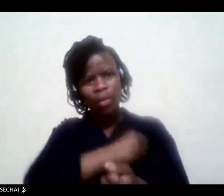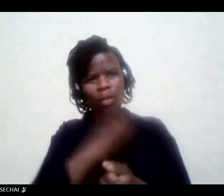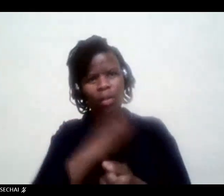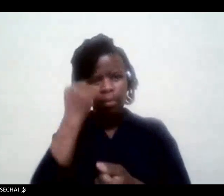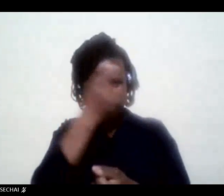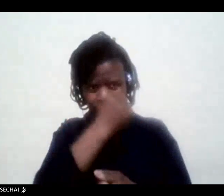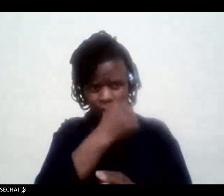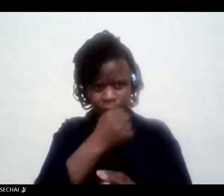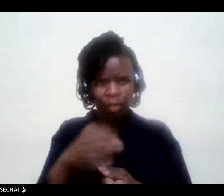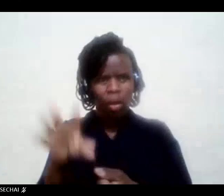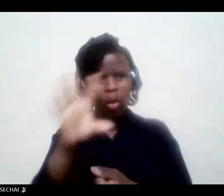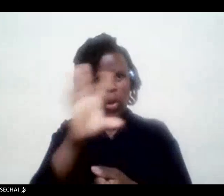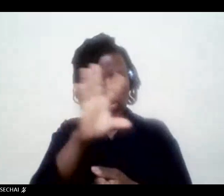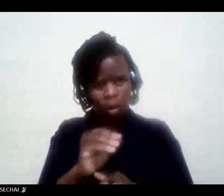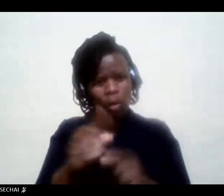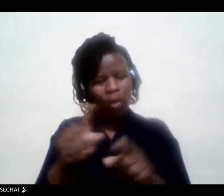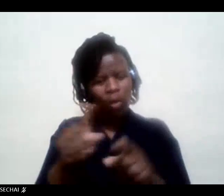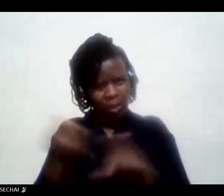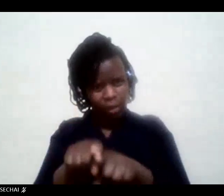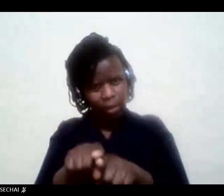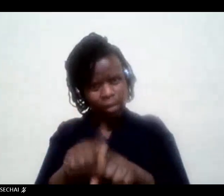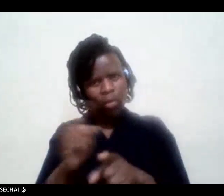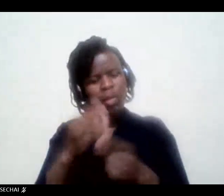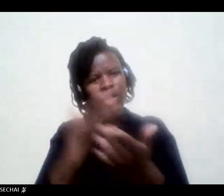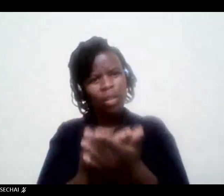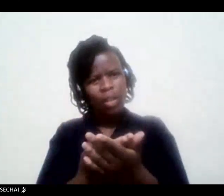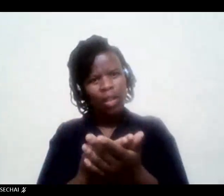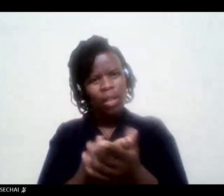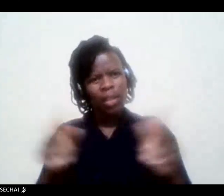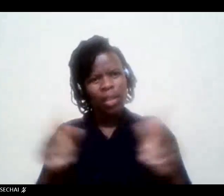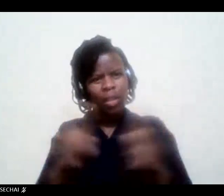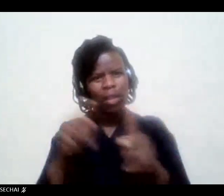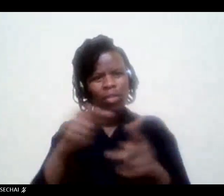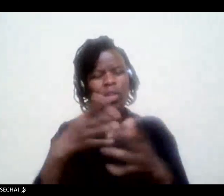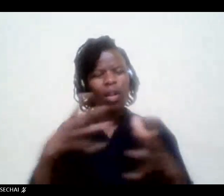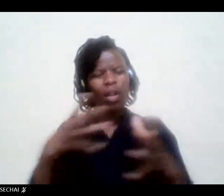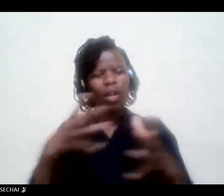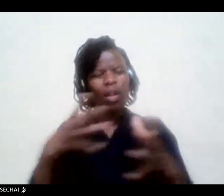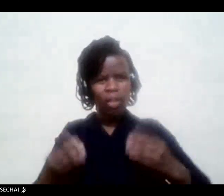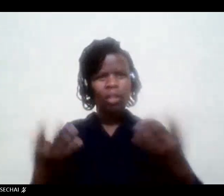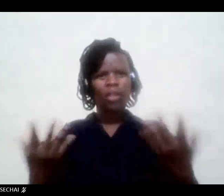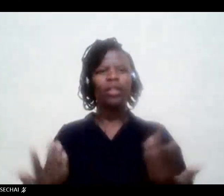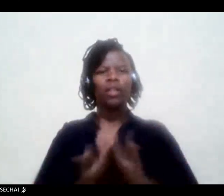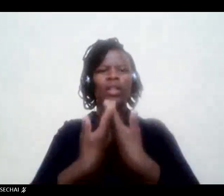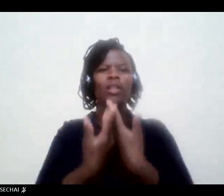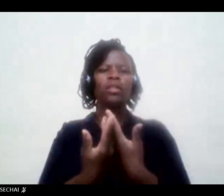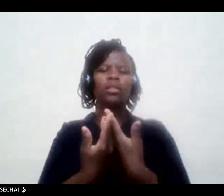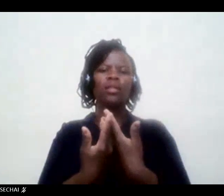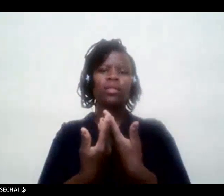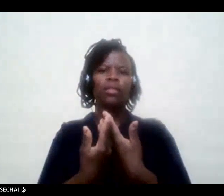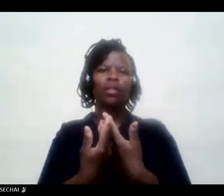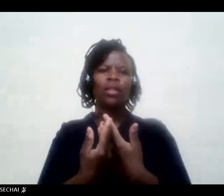in wheelchairs to kind of try and appreciate the challenge of people with physical impairments.